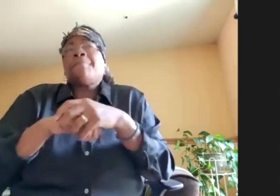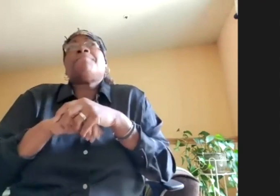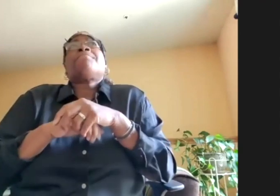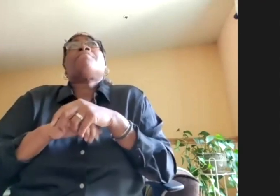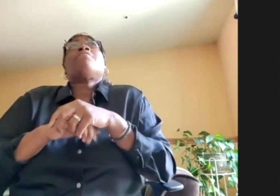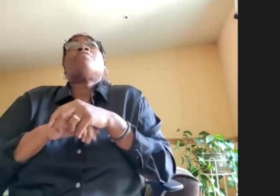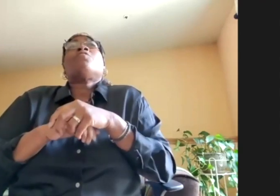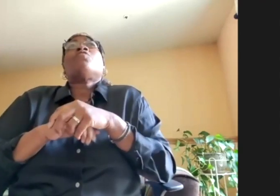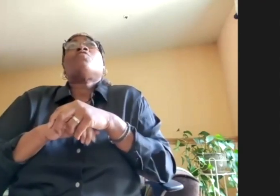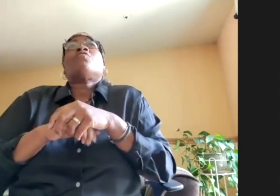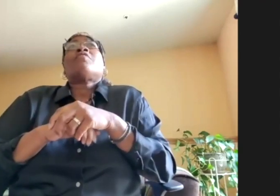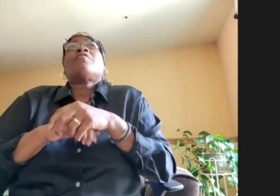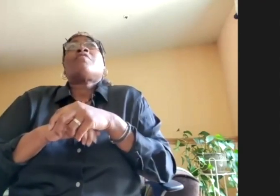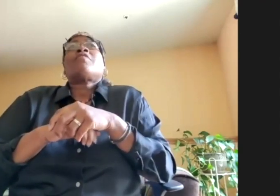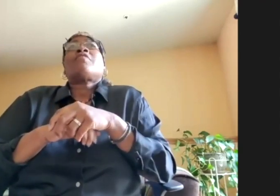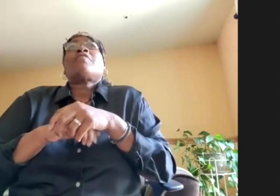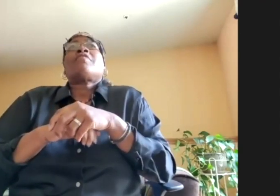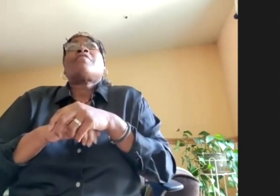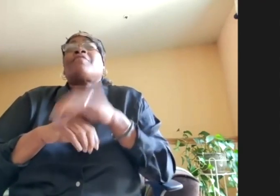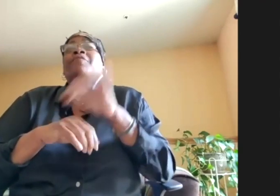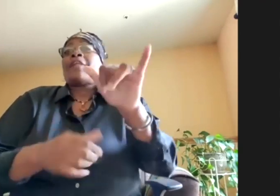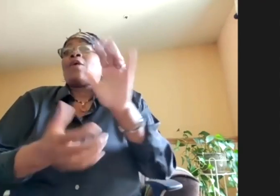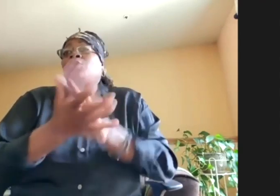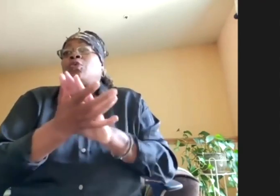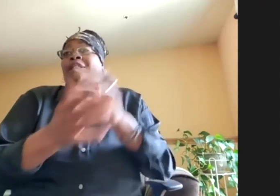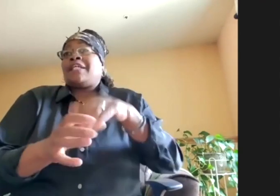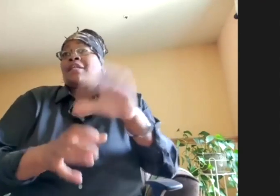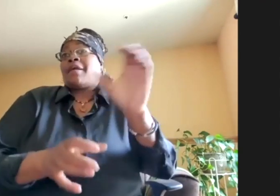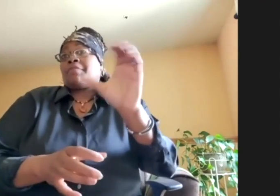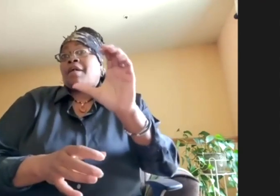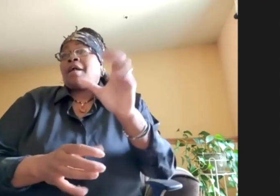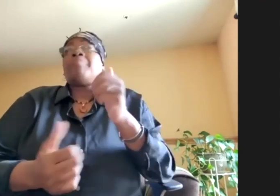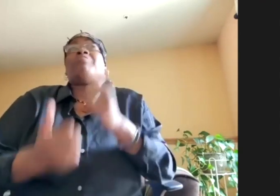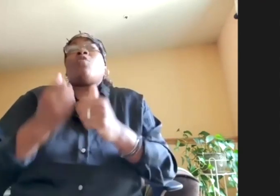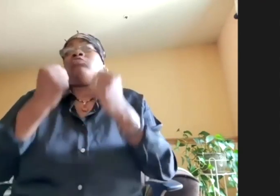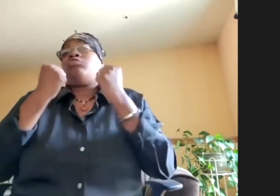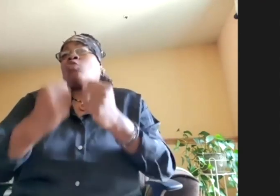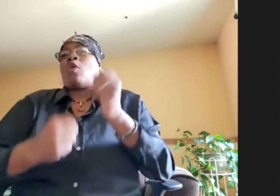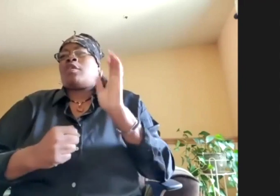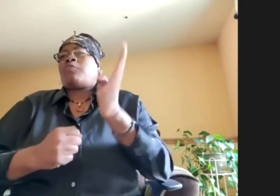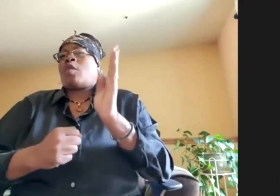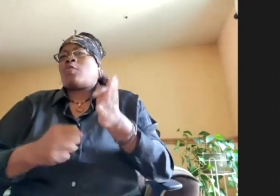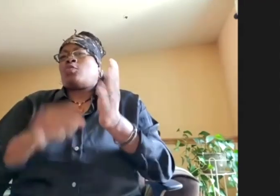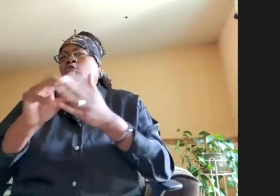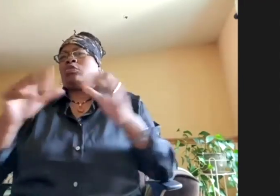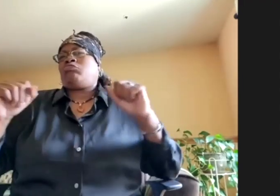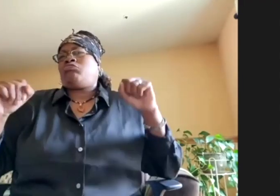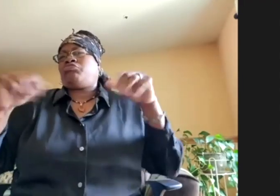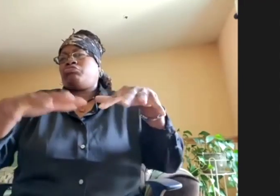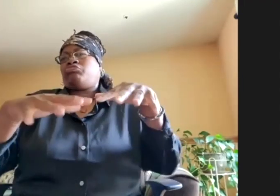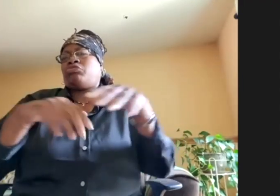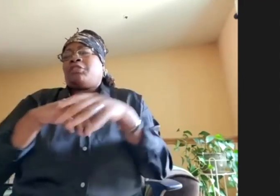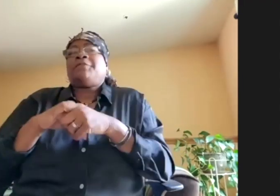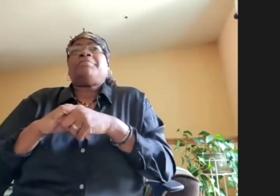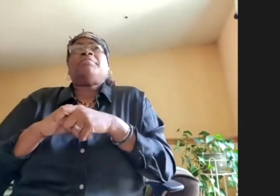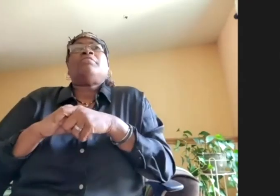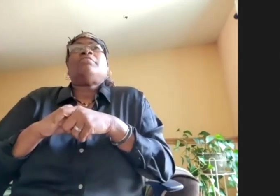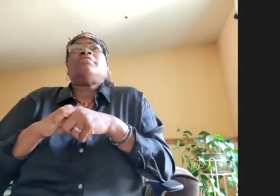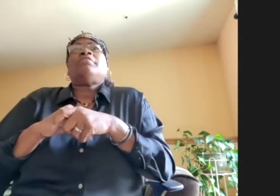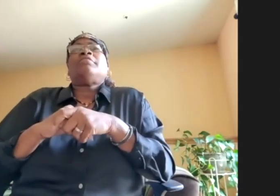My parents moved me to a school in Columbia, Maryland. And when I was in that school in Maryland, a number of the